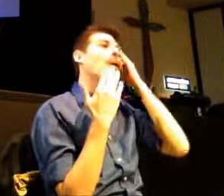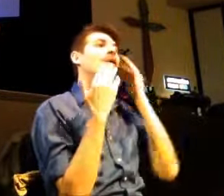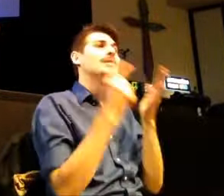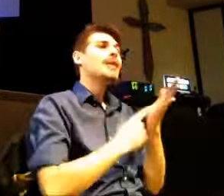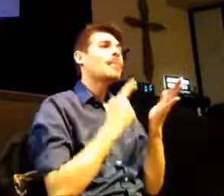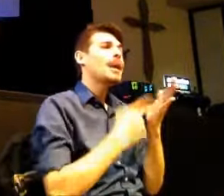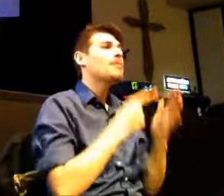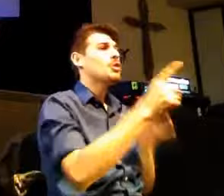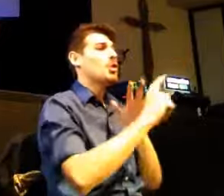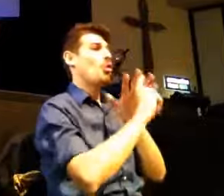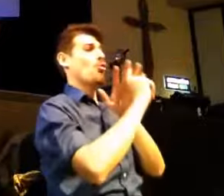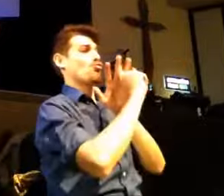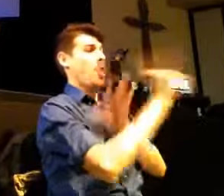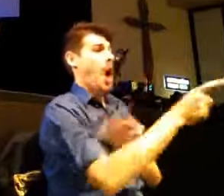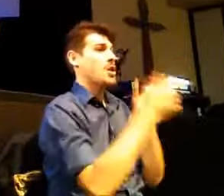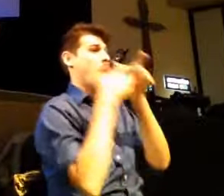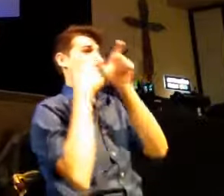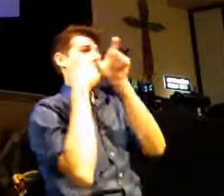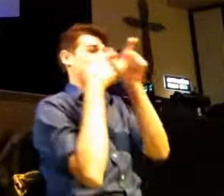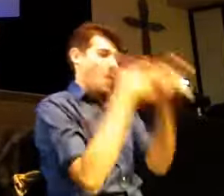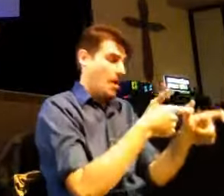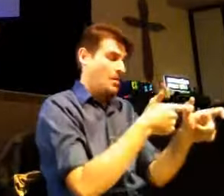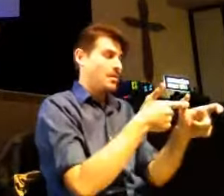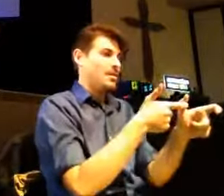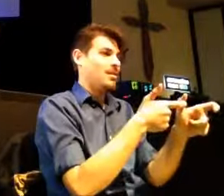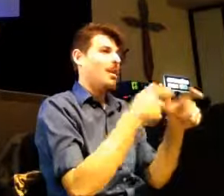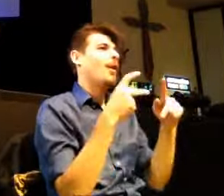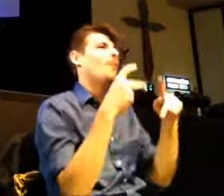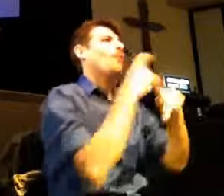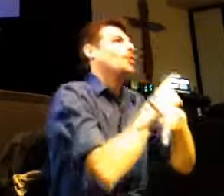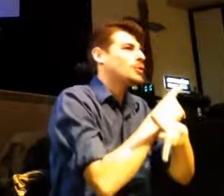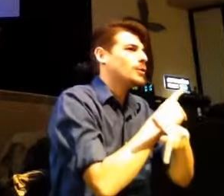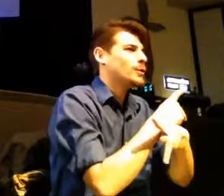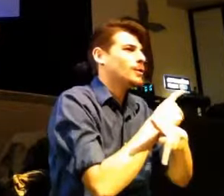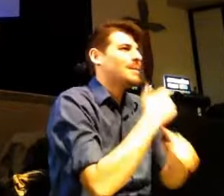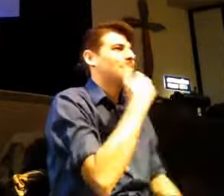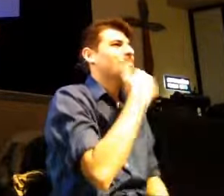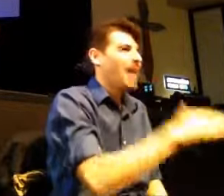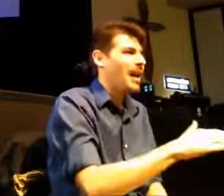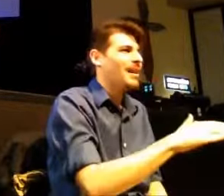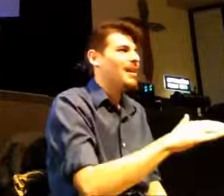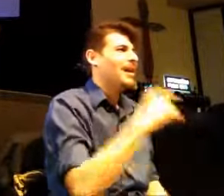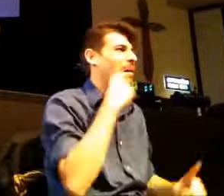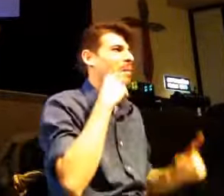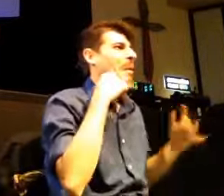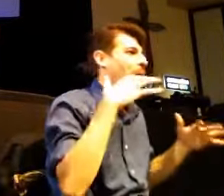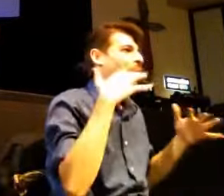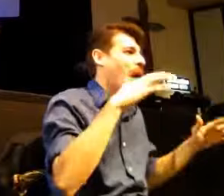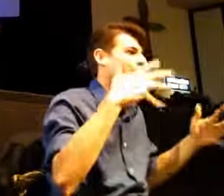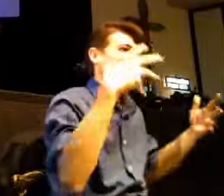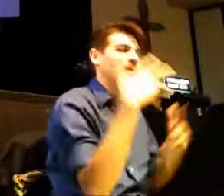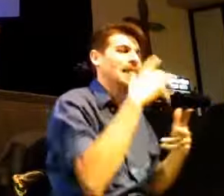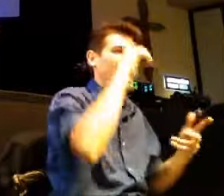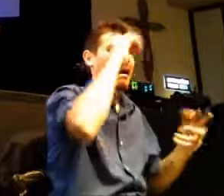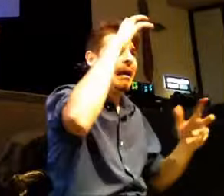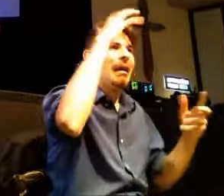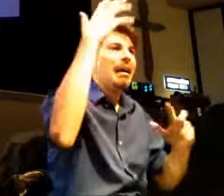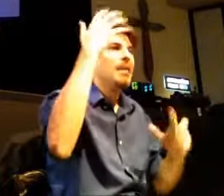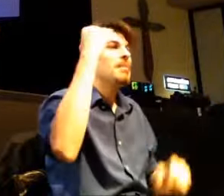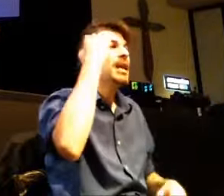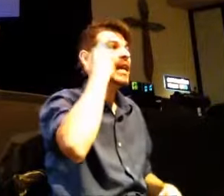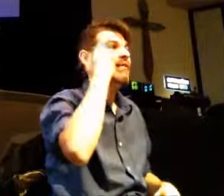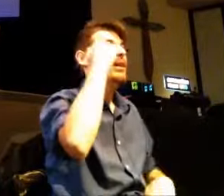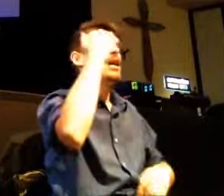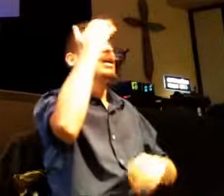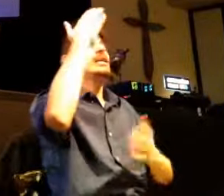worse. Sometimes when we run from those anxieties in our lives, what we really end up doing is just empowering